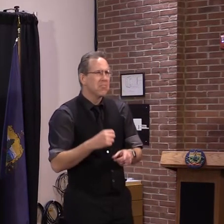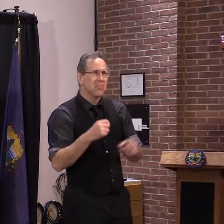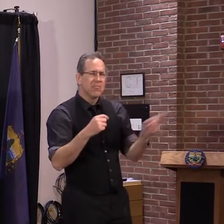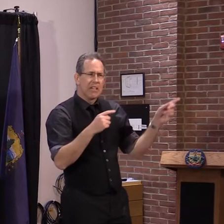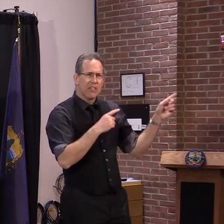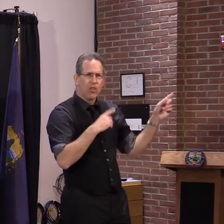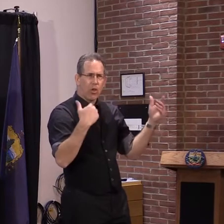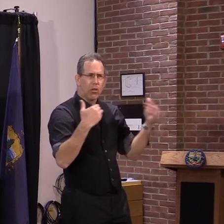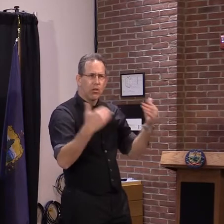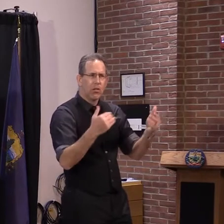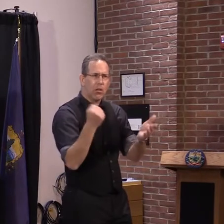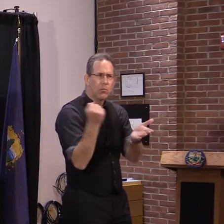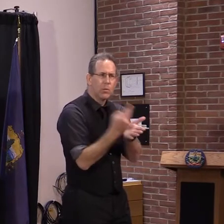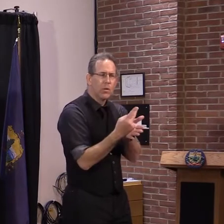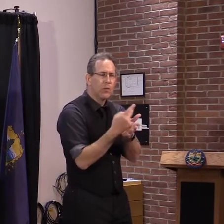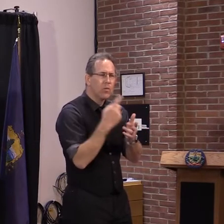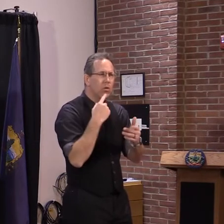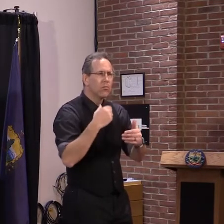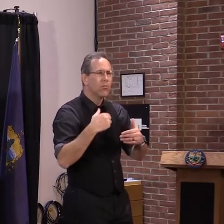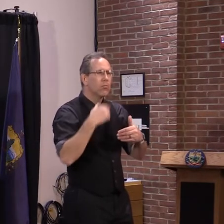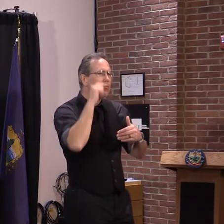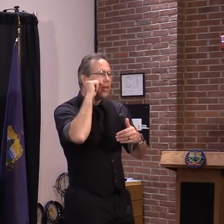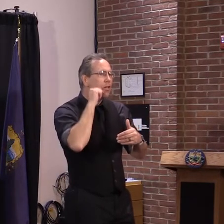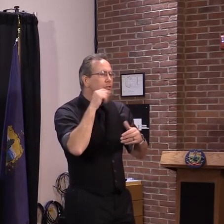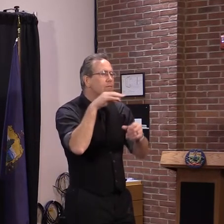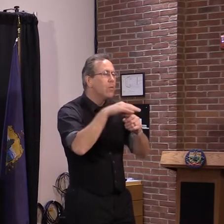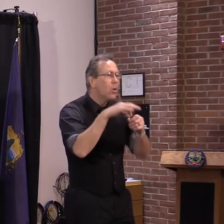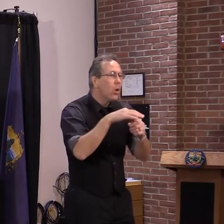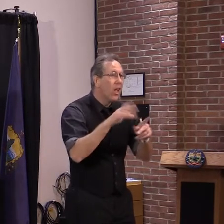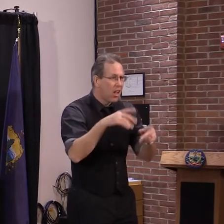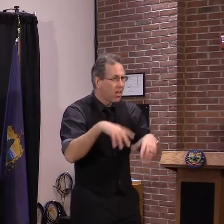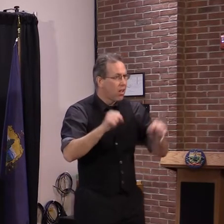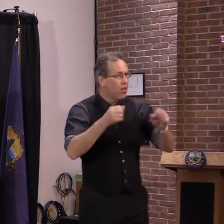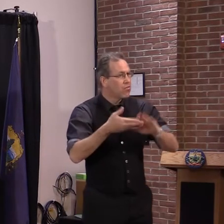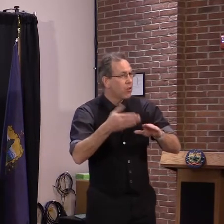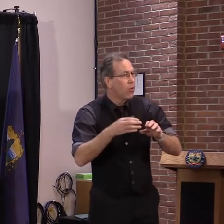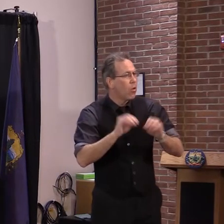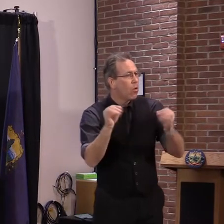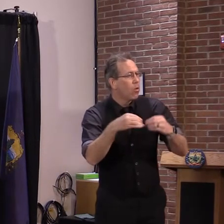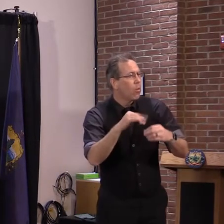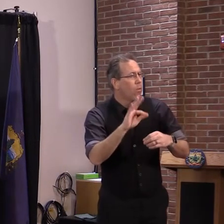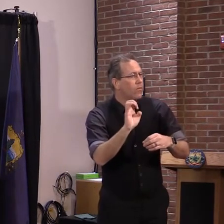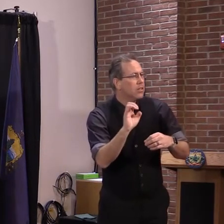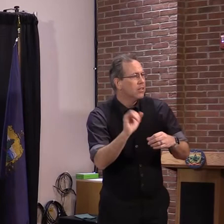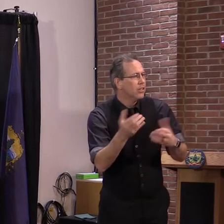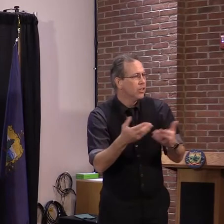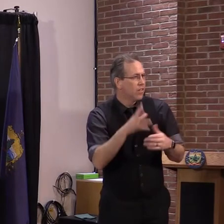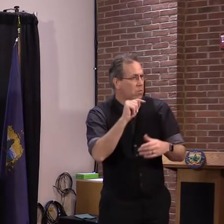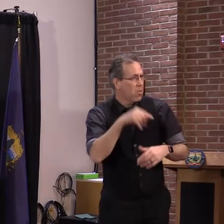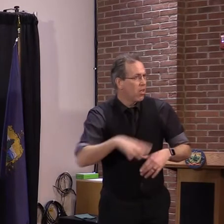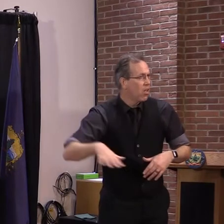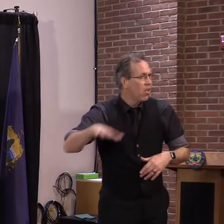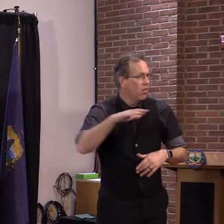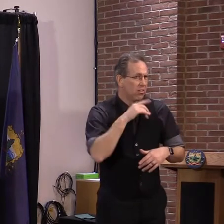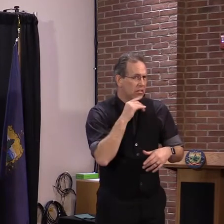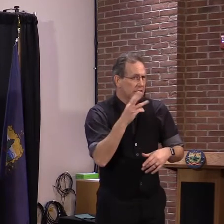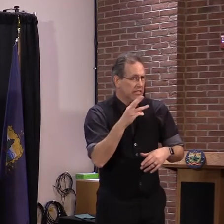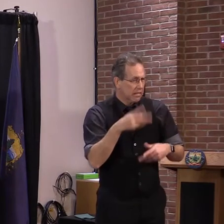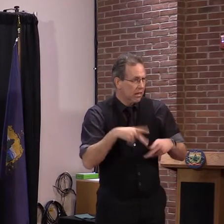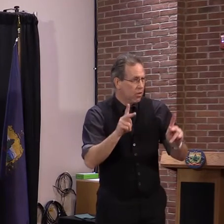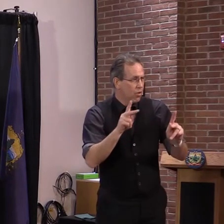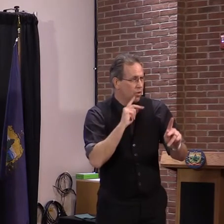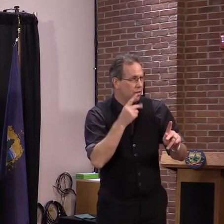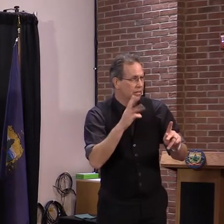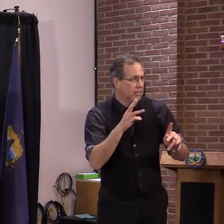thoughts on 16 years old and older voting statewide, and will you veto this